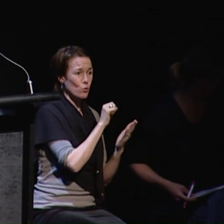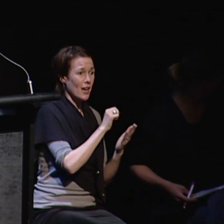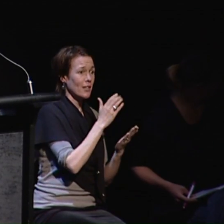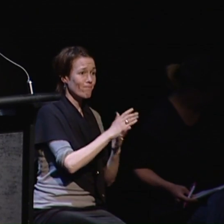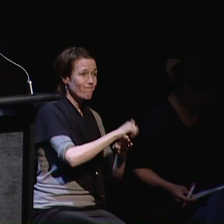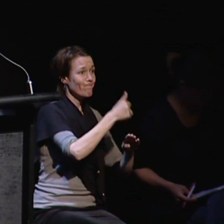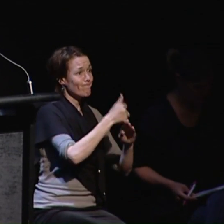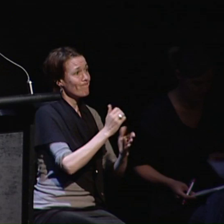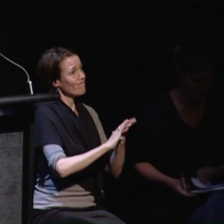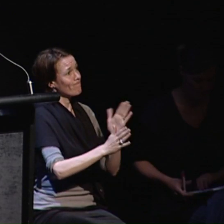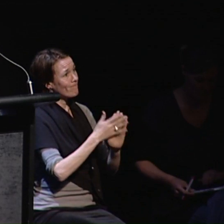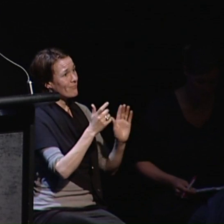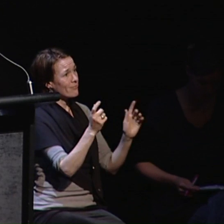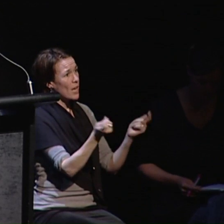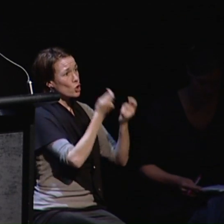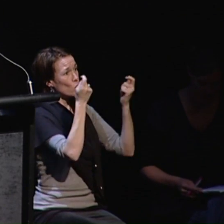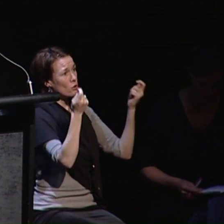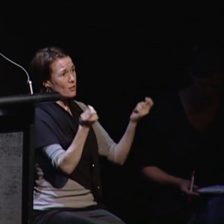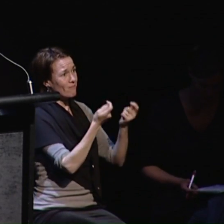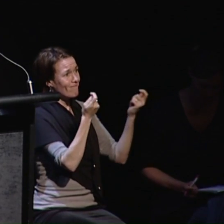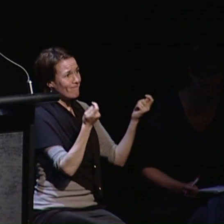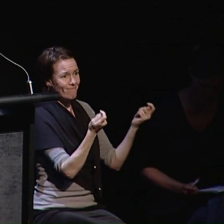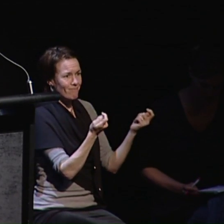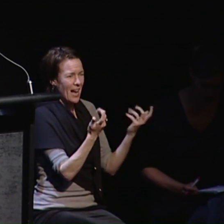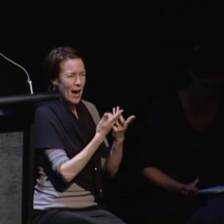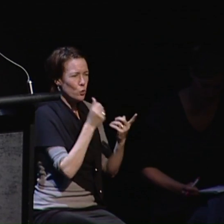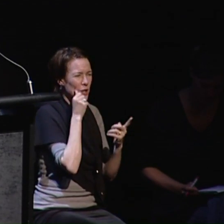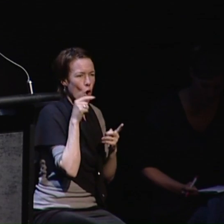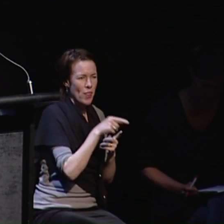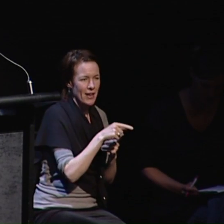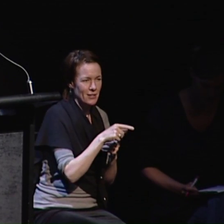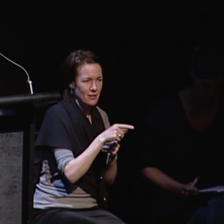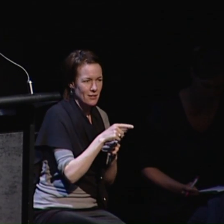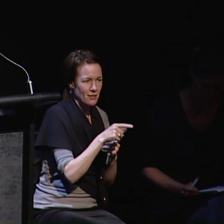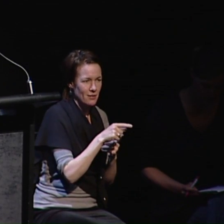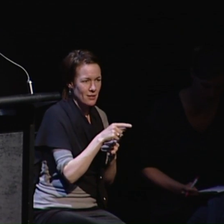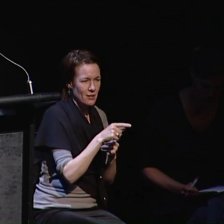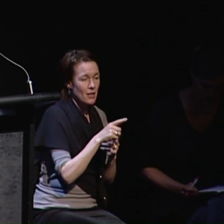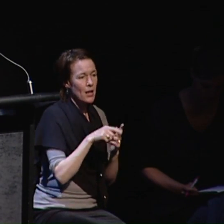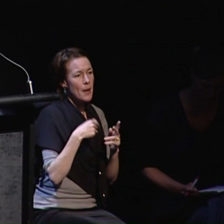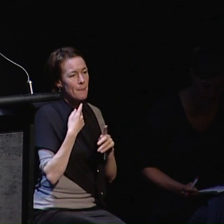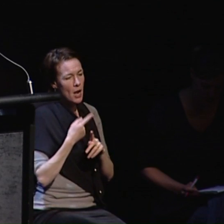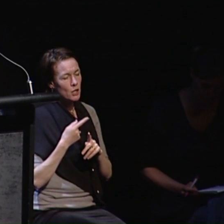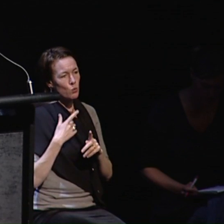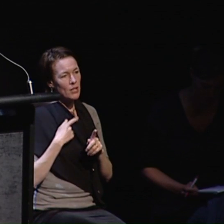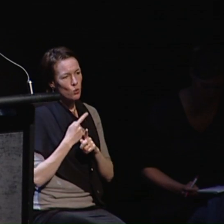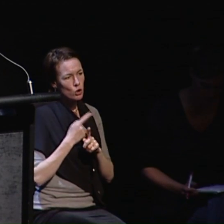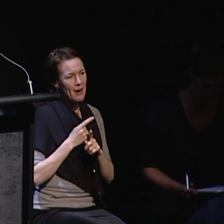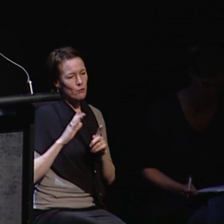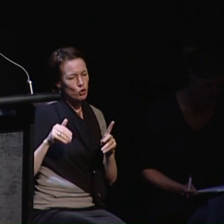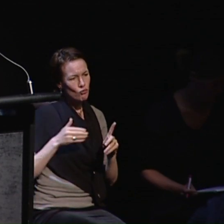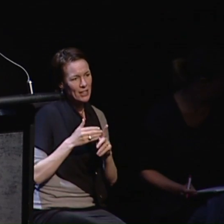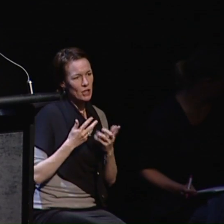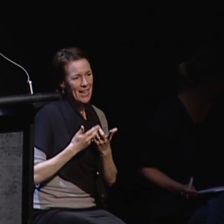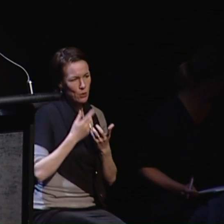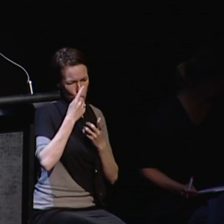like? And we wanted to talk about some of the strategies that have been used for change. What was the process in New Zealand for moving people out